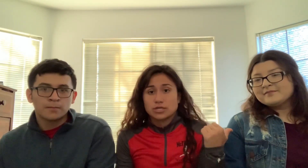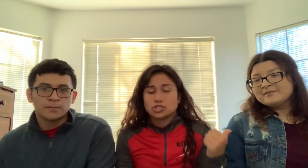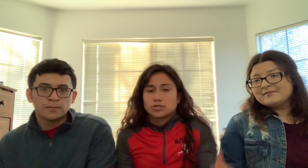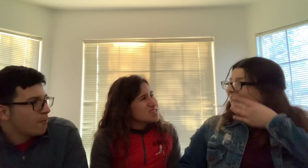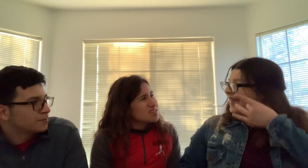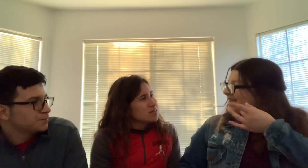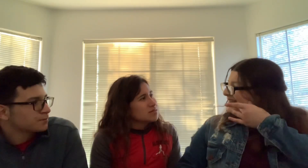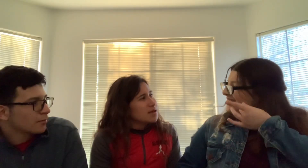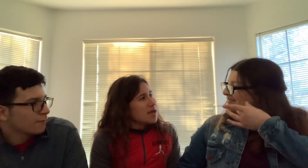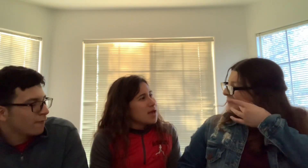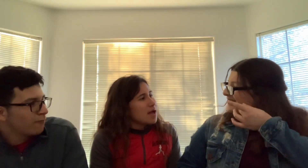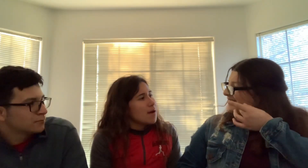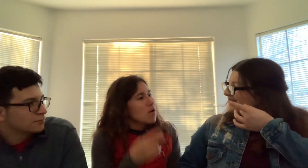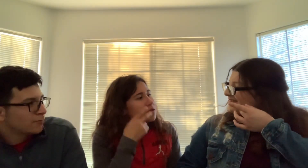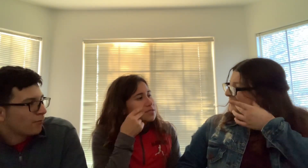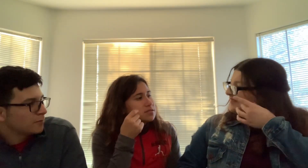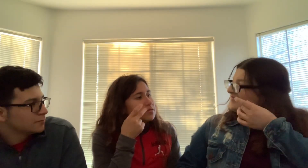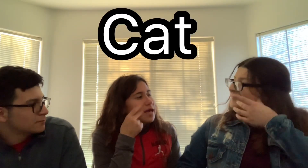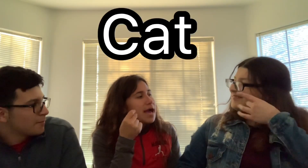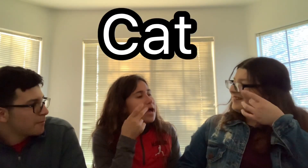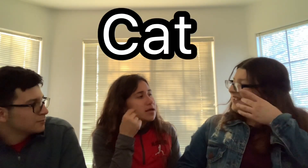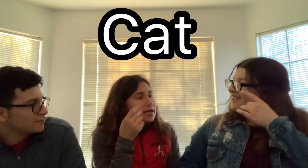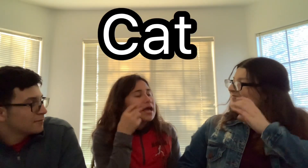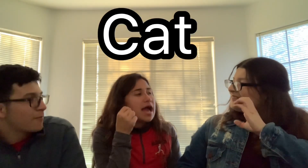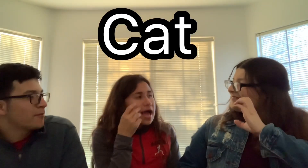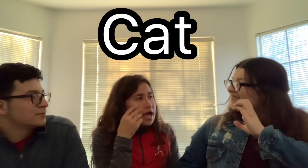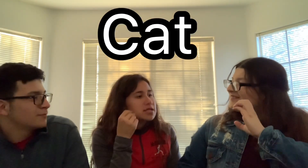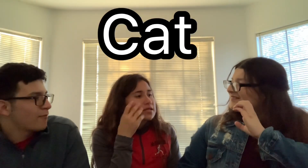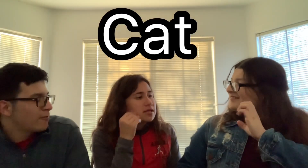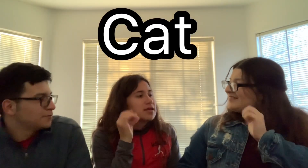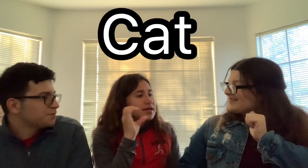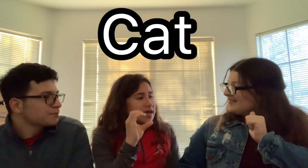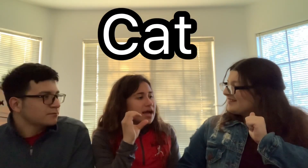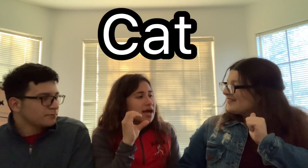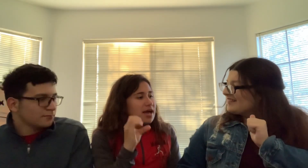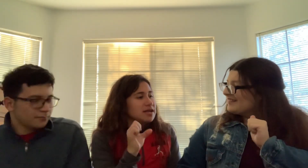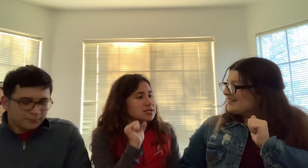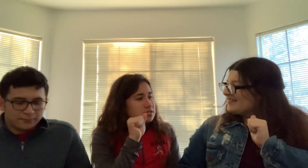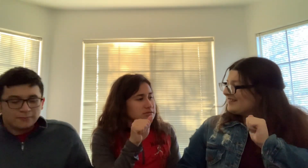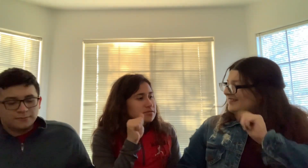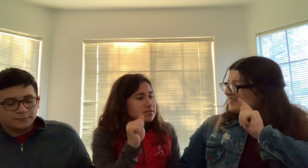language. Oh, this is cat, cat, cat.